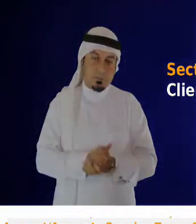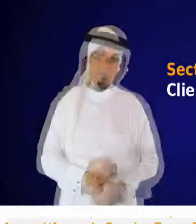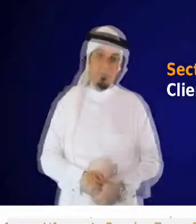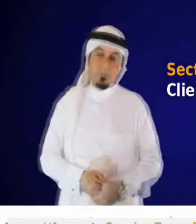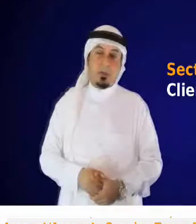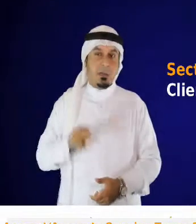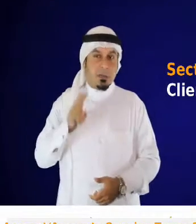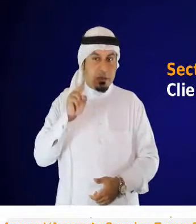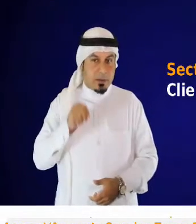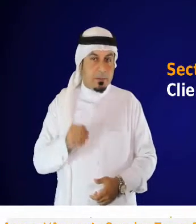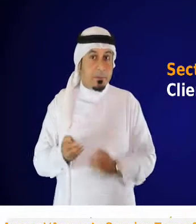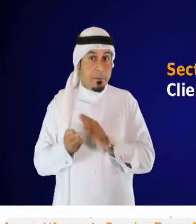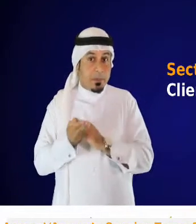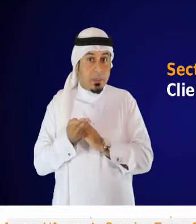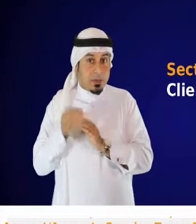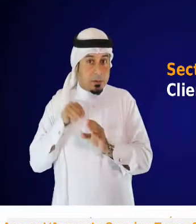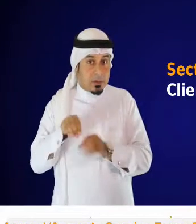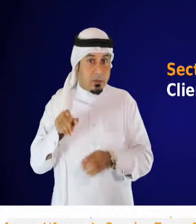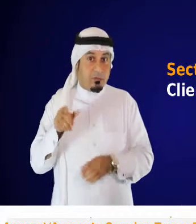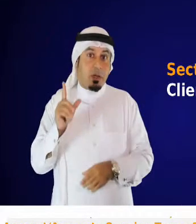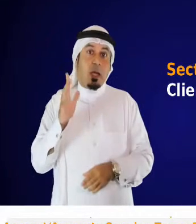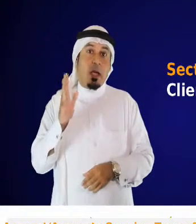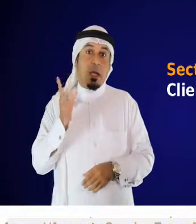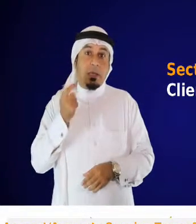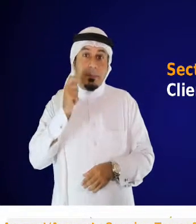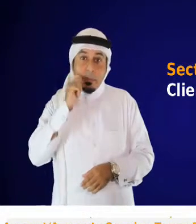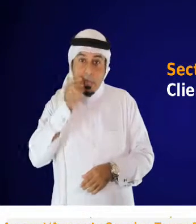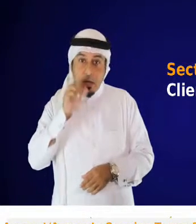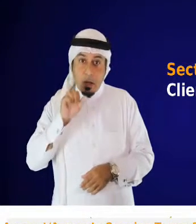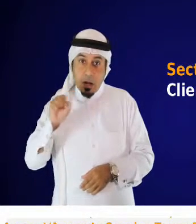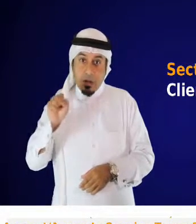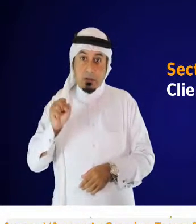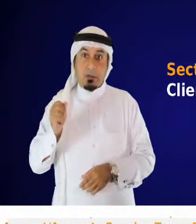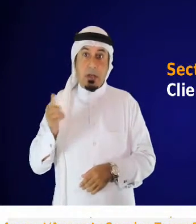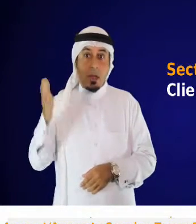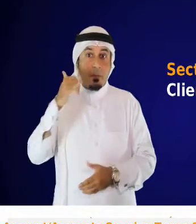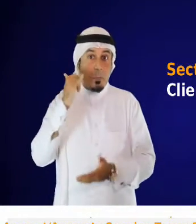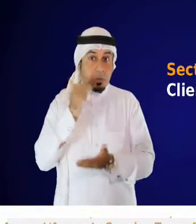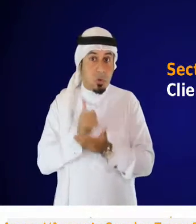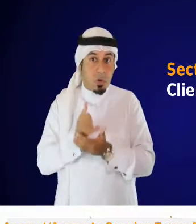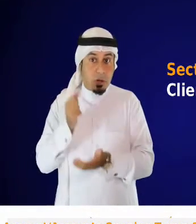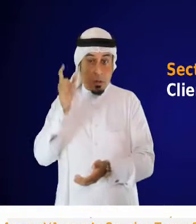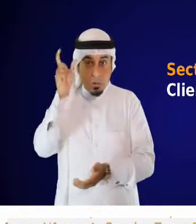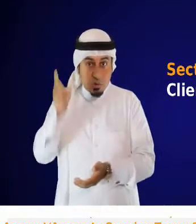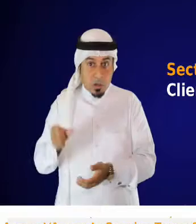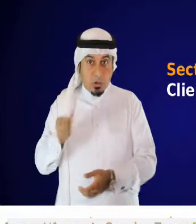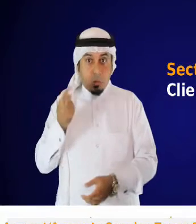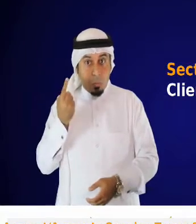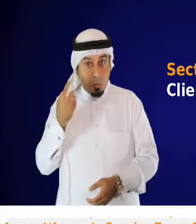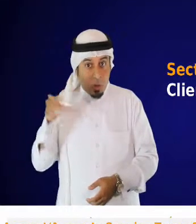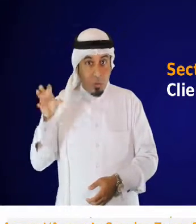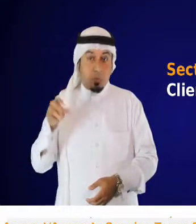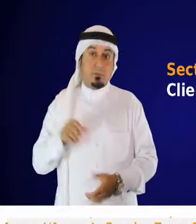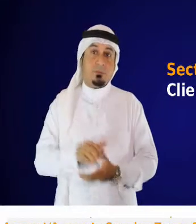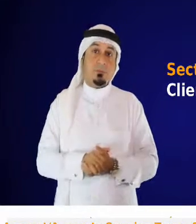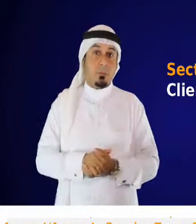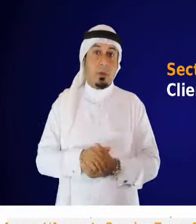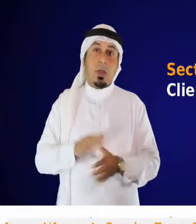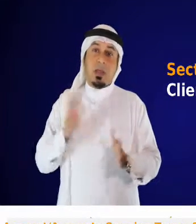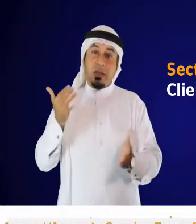3. The ATM card and the PIN are issued to the customer at the customer's risk and responsibility, and the bank shall bear no